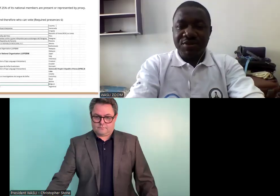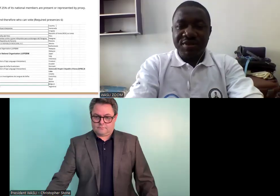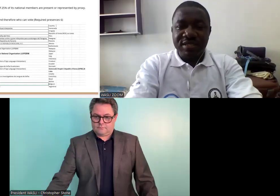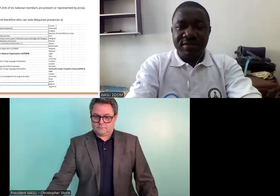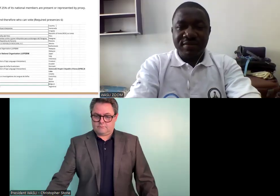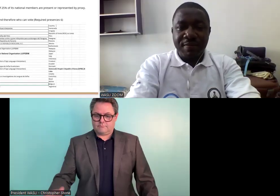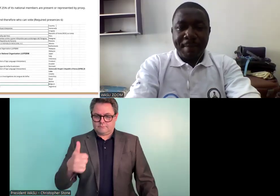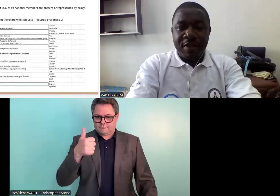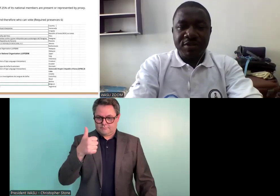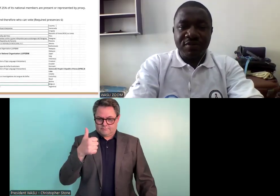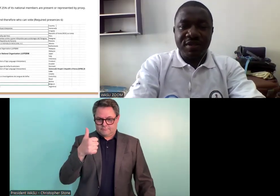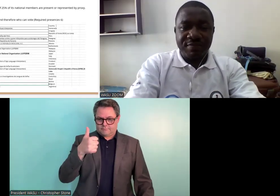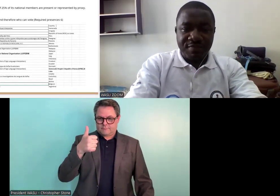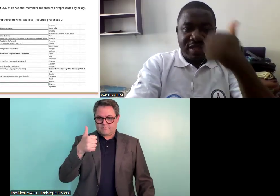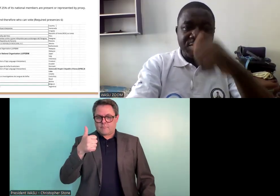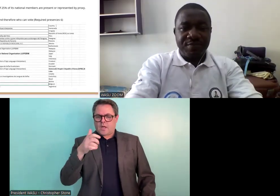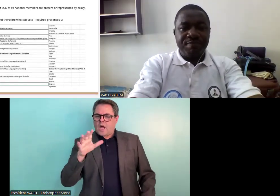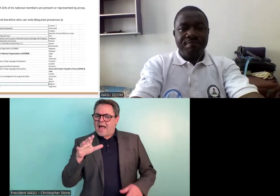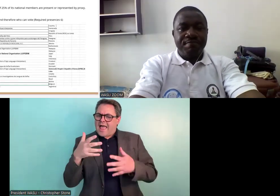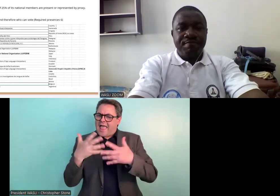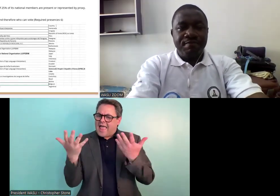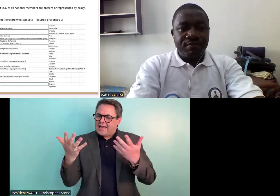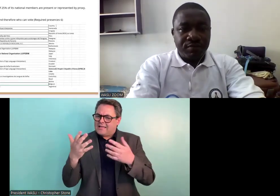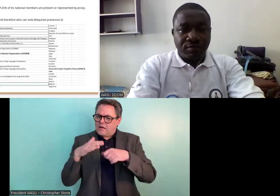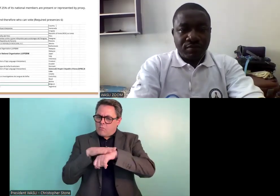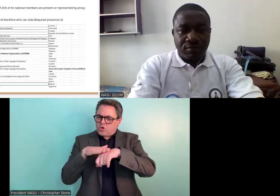Back to you, Christopher. Thank you.